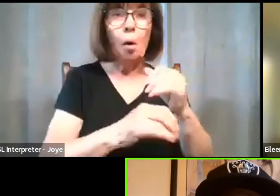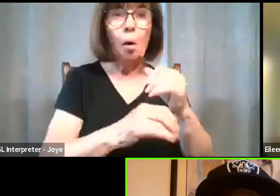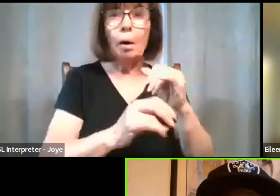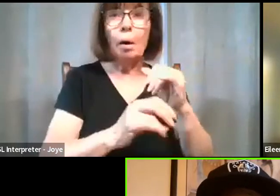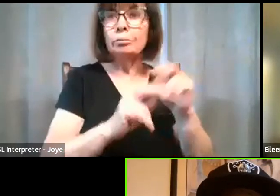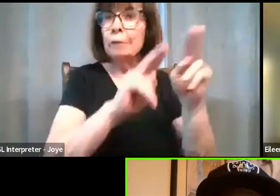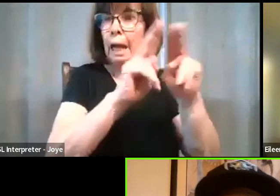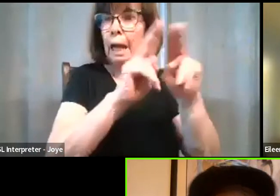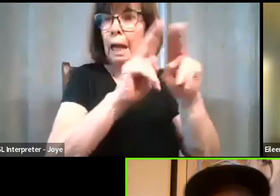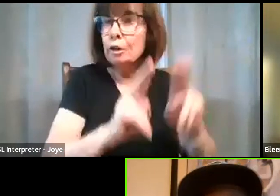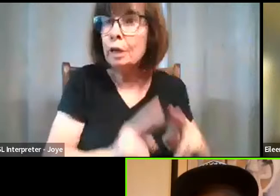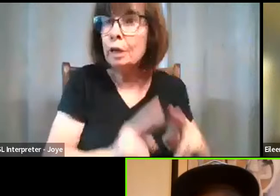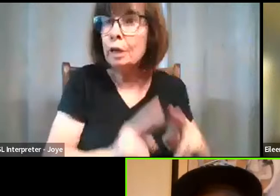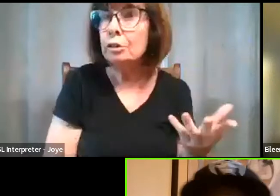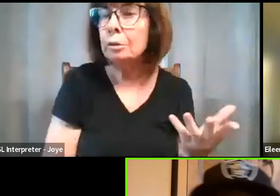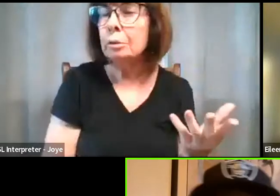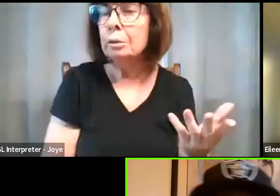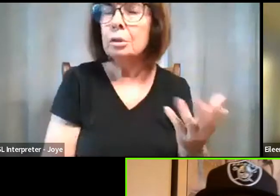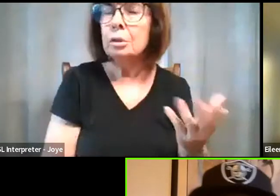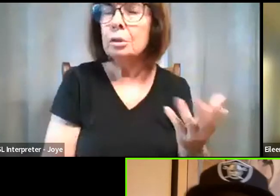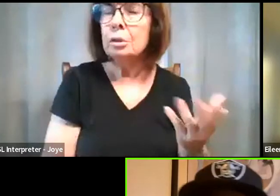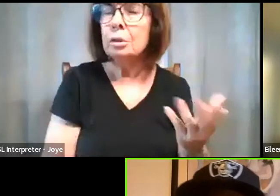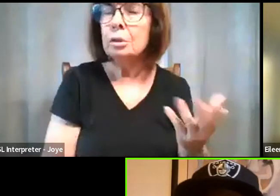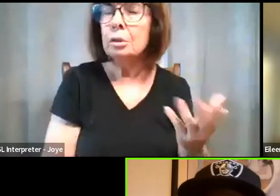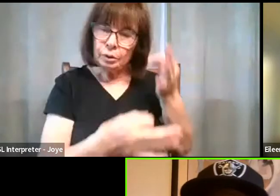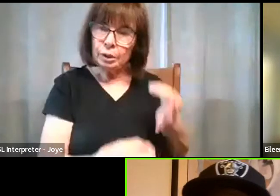perhaps determine a trend.